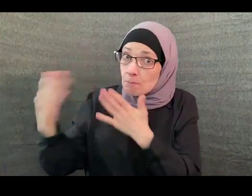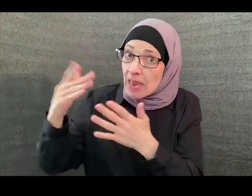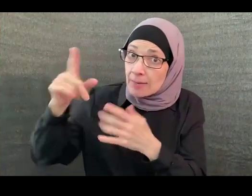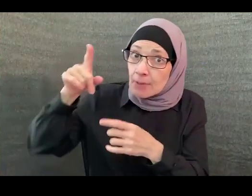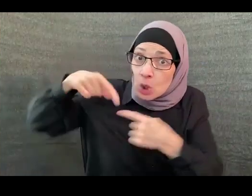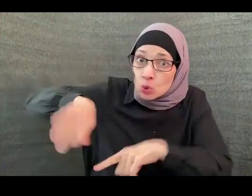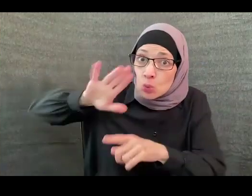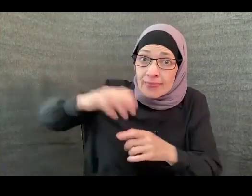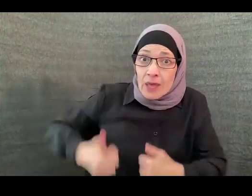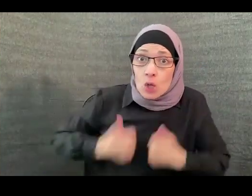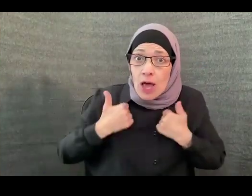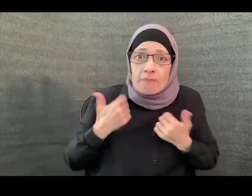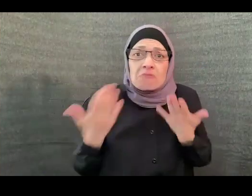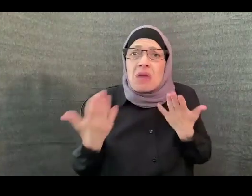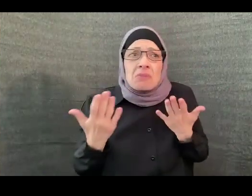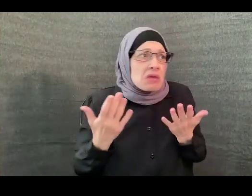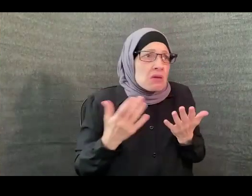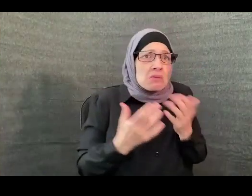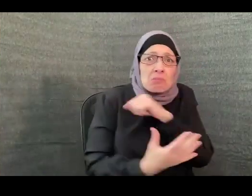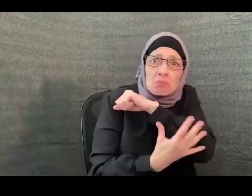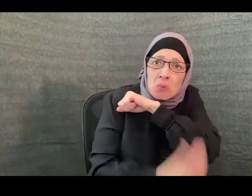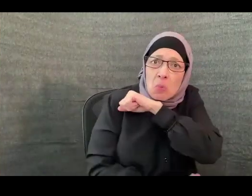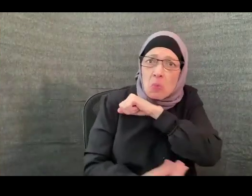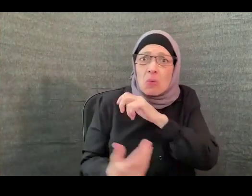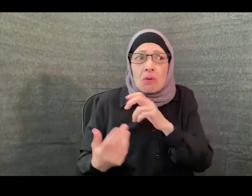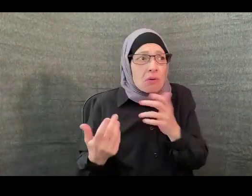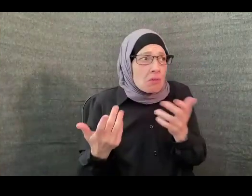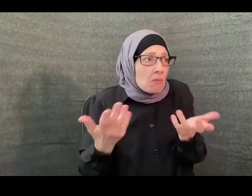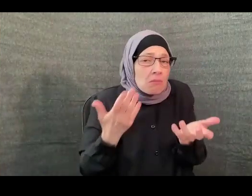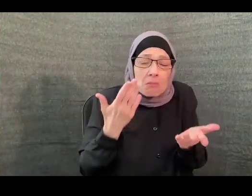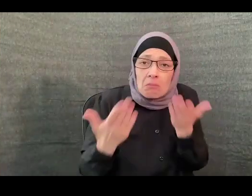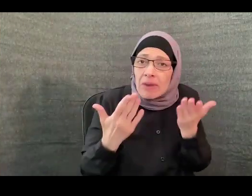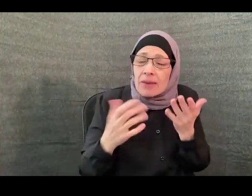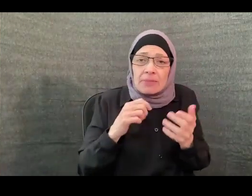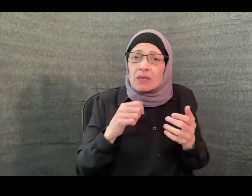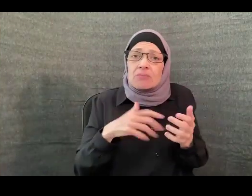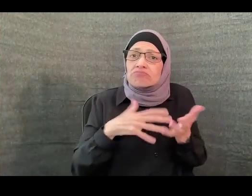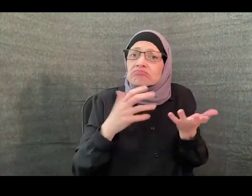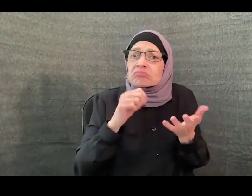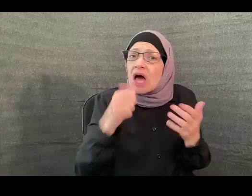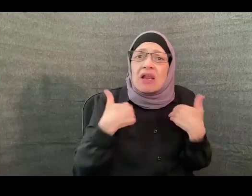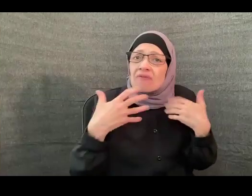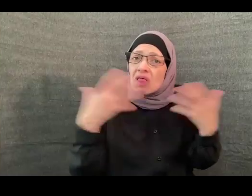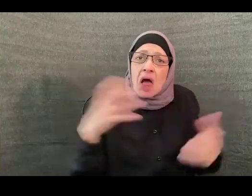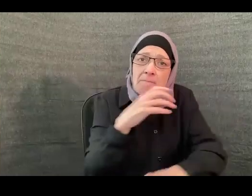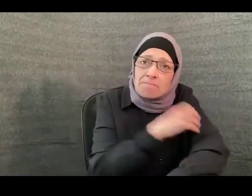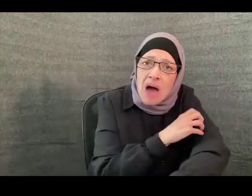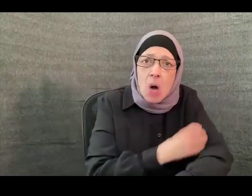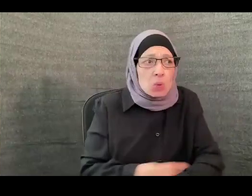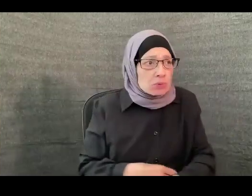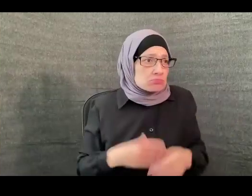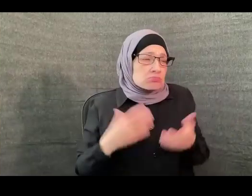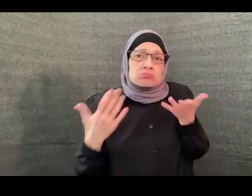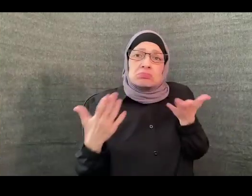life. They may not have lots of money here. They may not have lots of power here. They may be